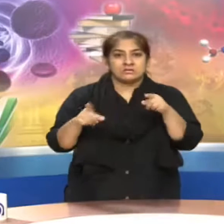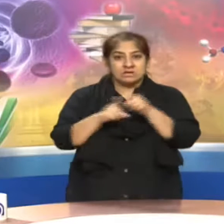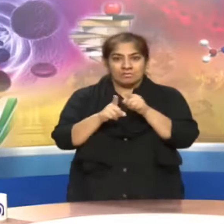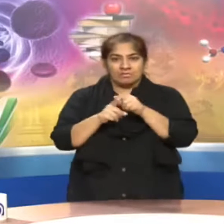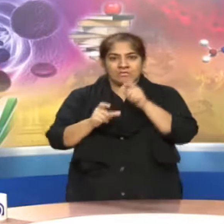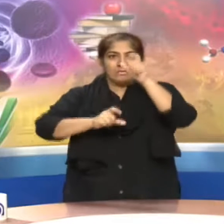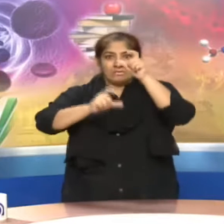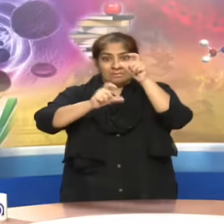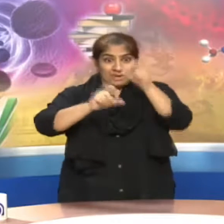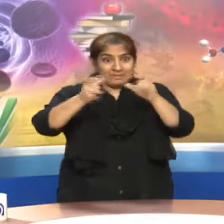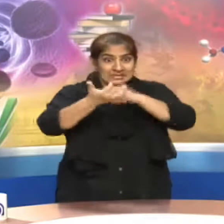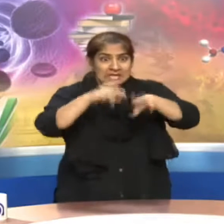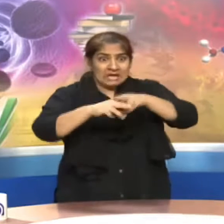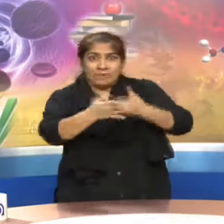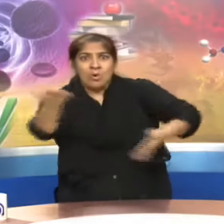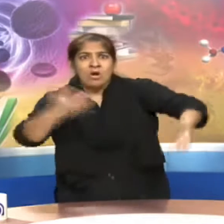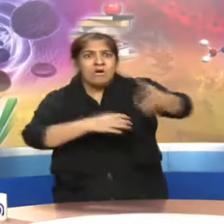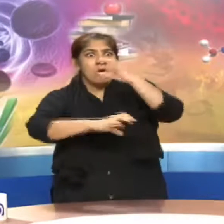The fourth point, which says